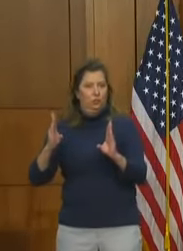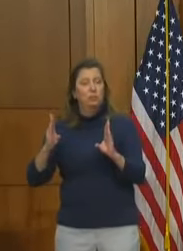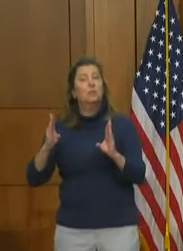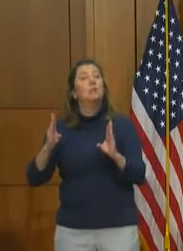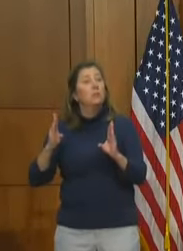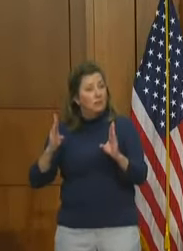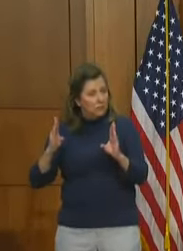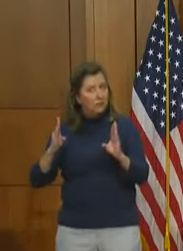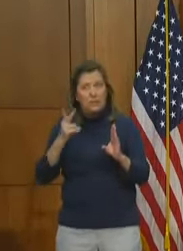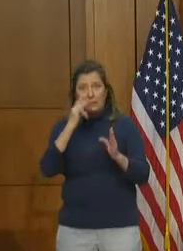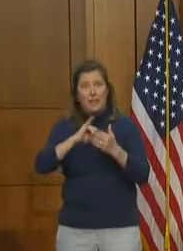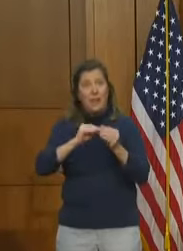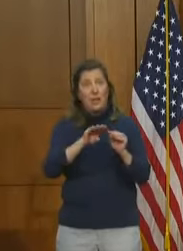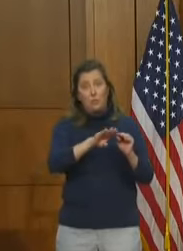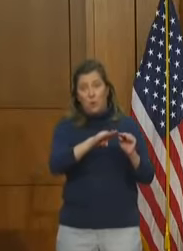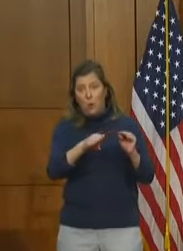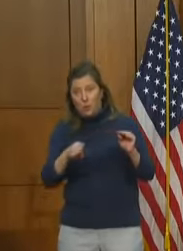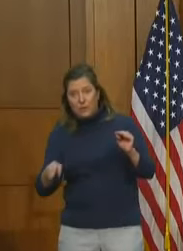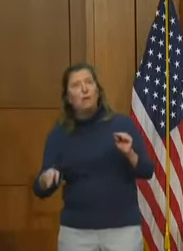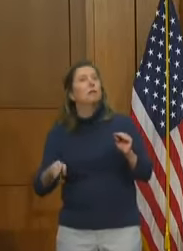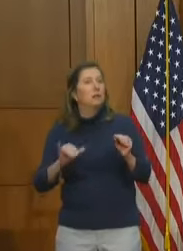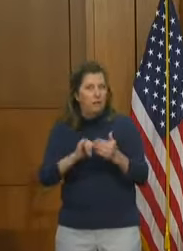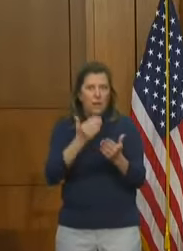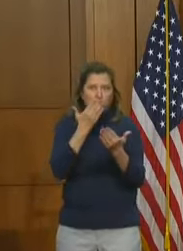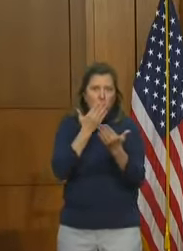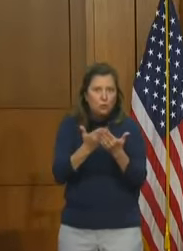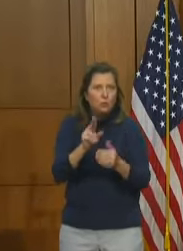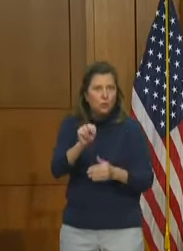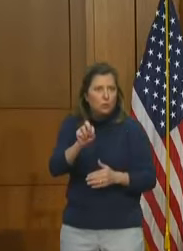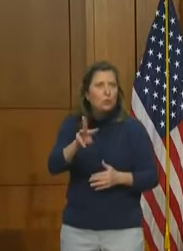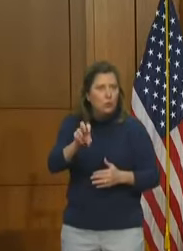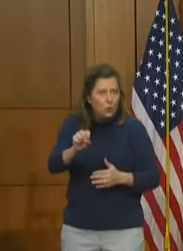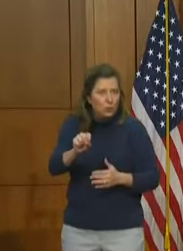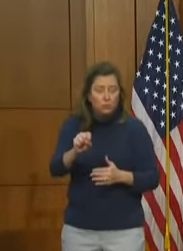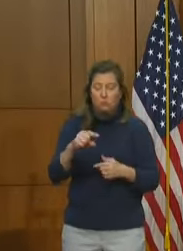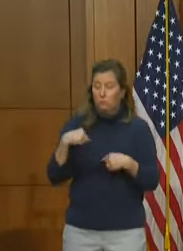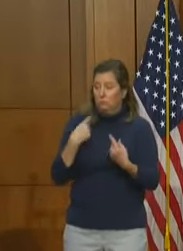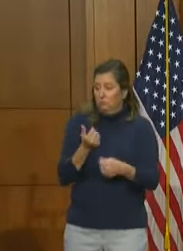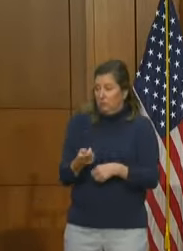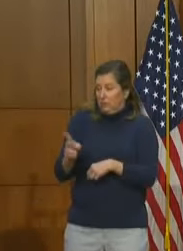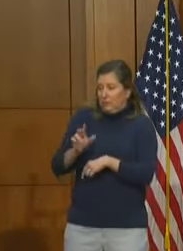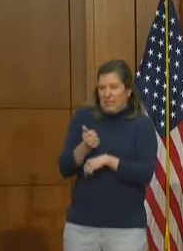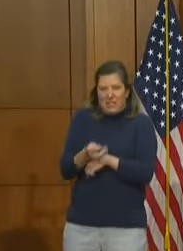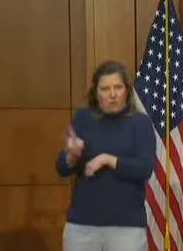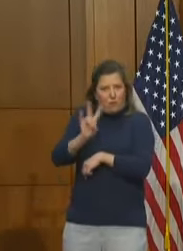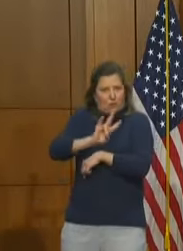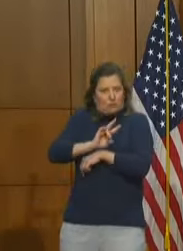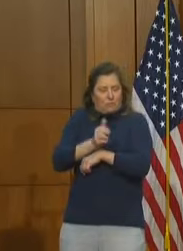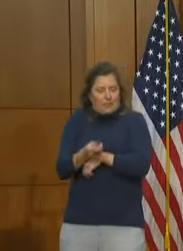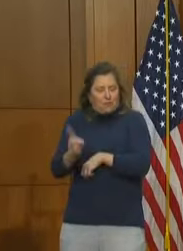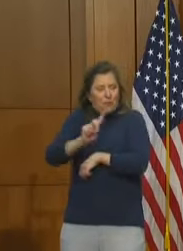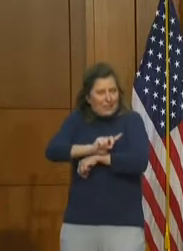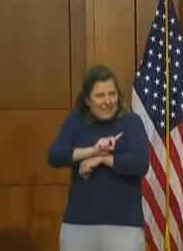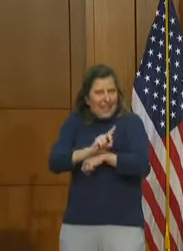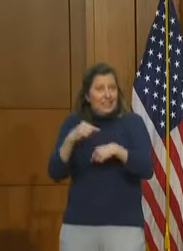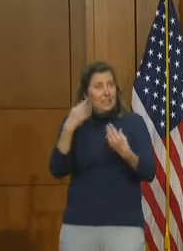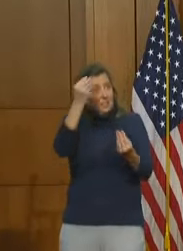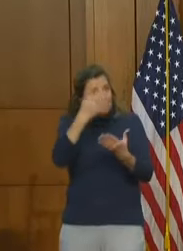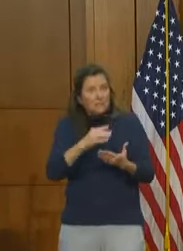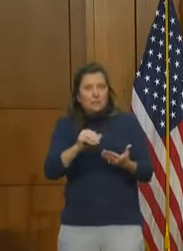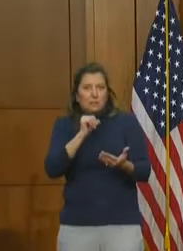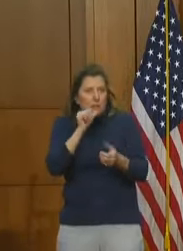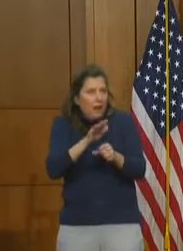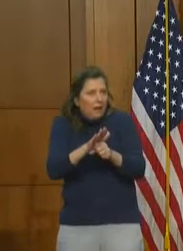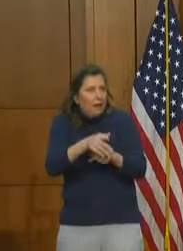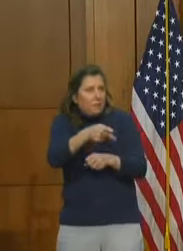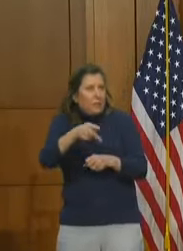is trending downward, which is good news. It has been several days since any hospitals reported shortages